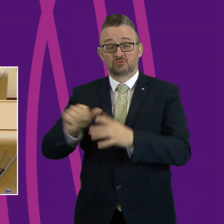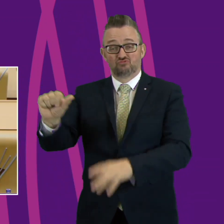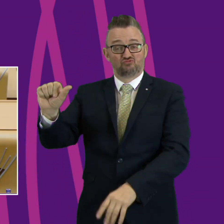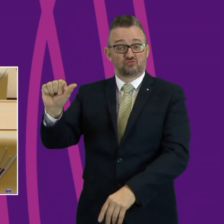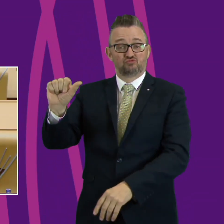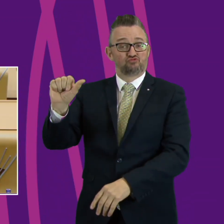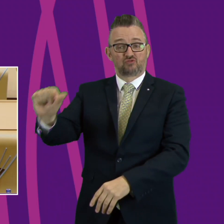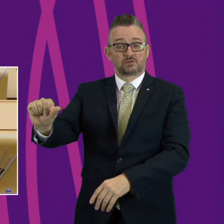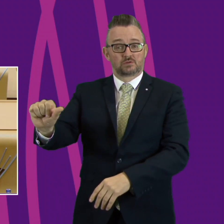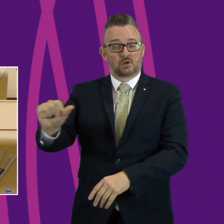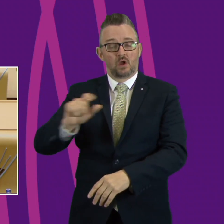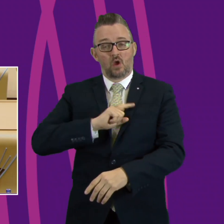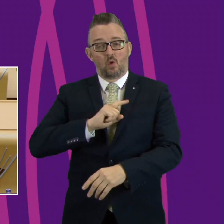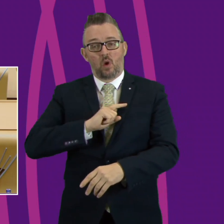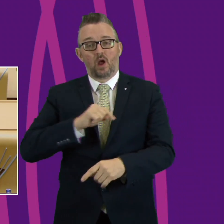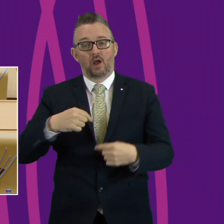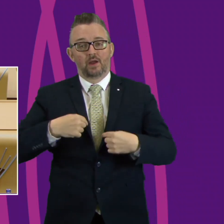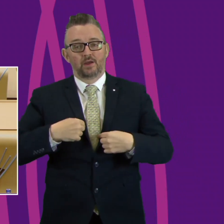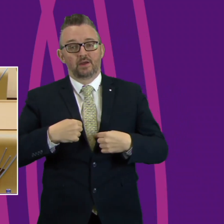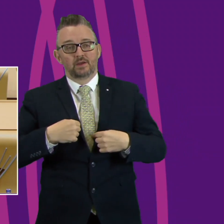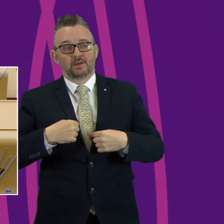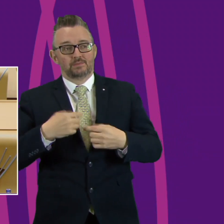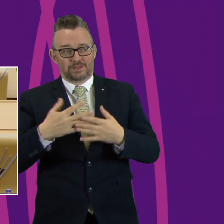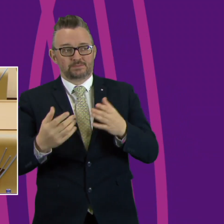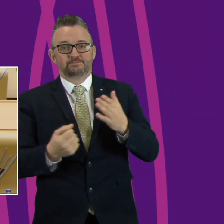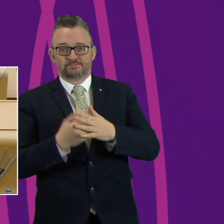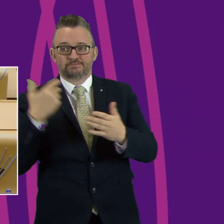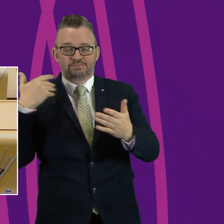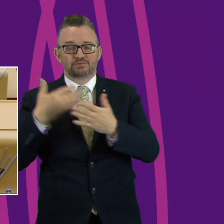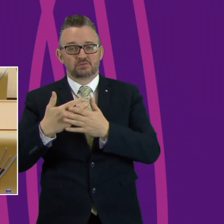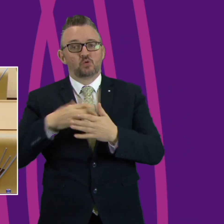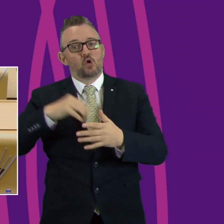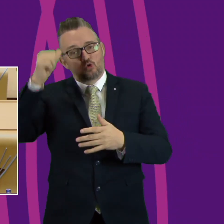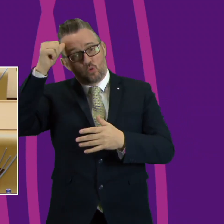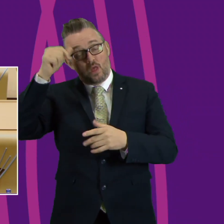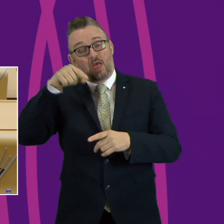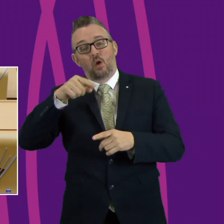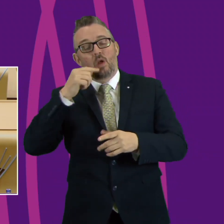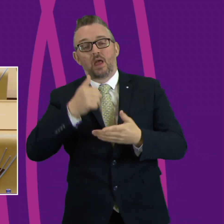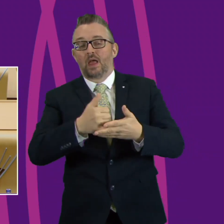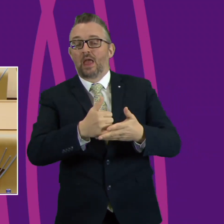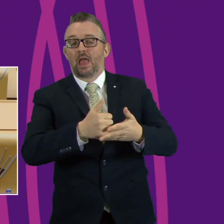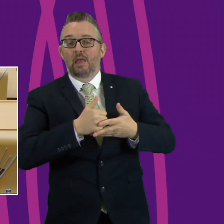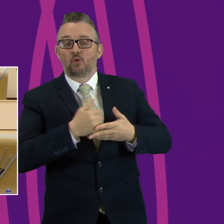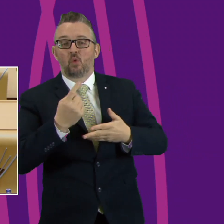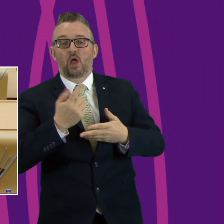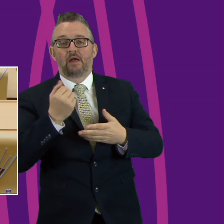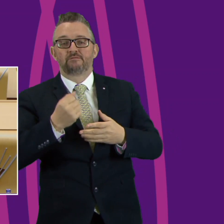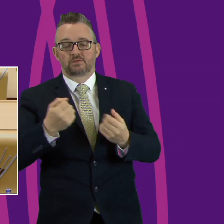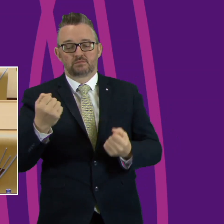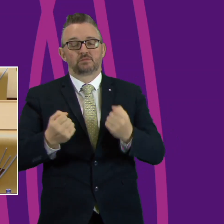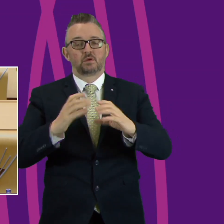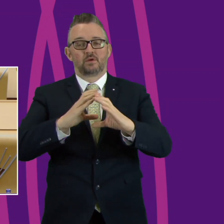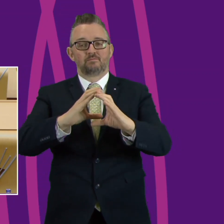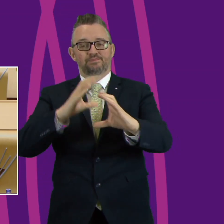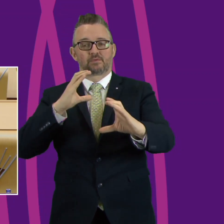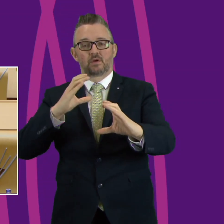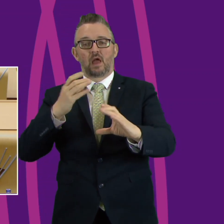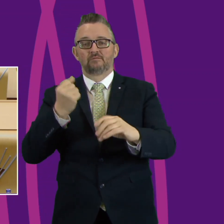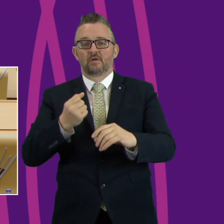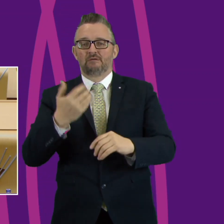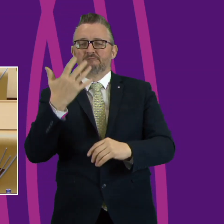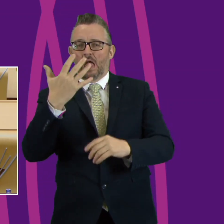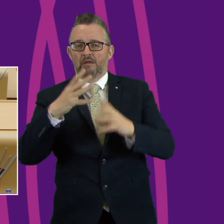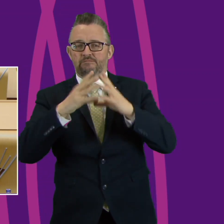area that has exercised us too for some time. That will partly be assisted by those mobile units, 5 this